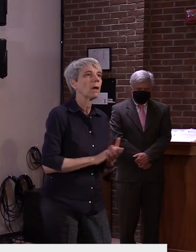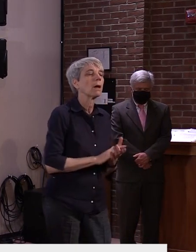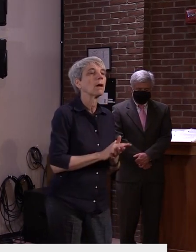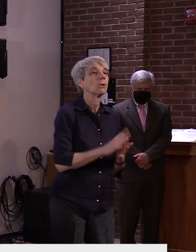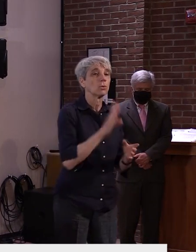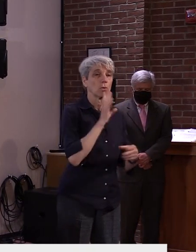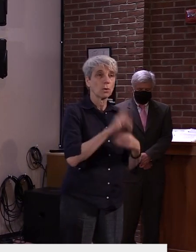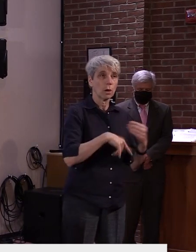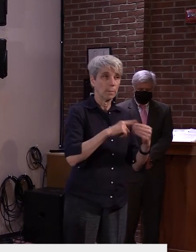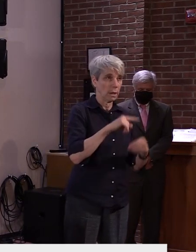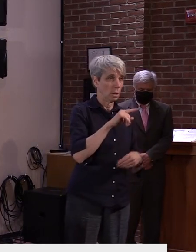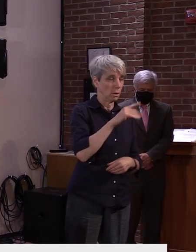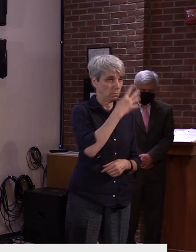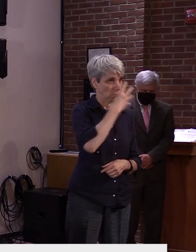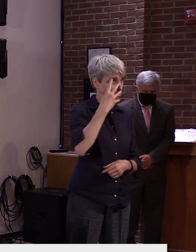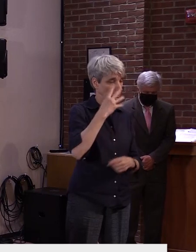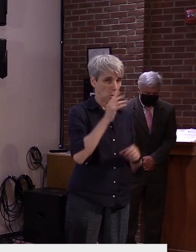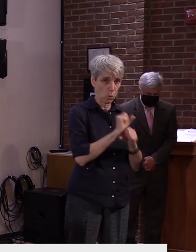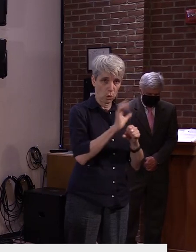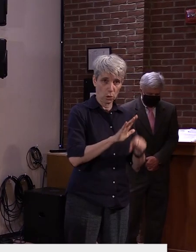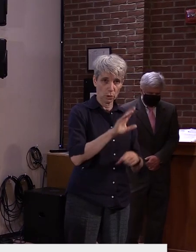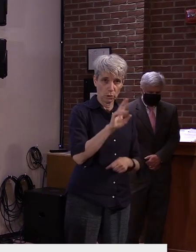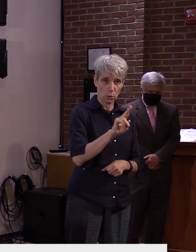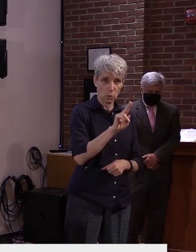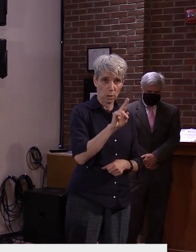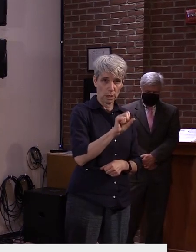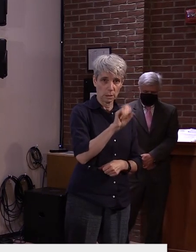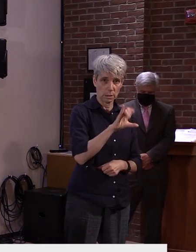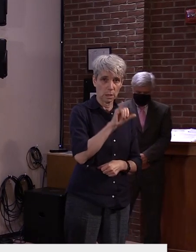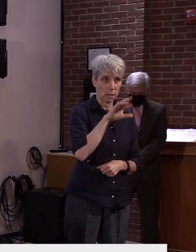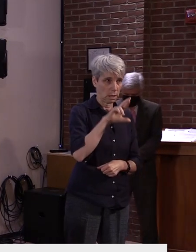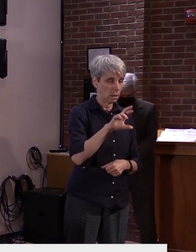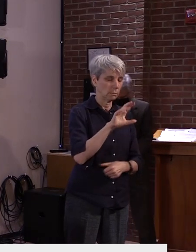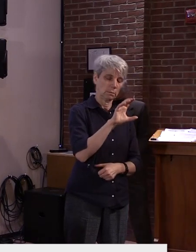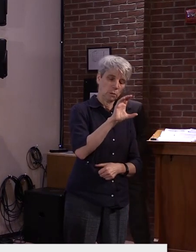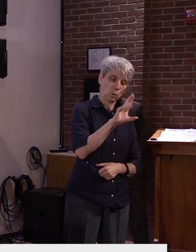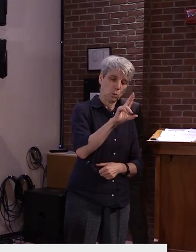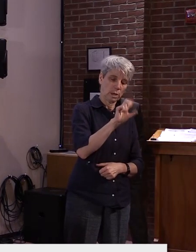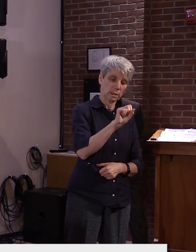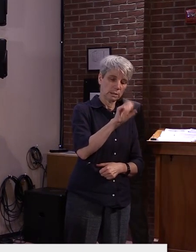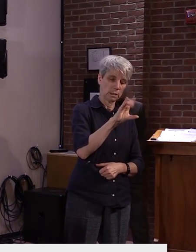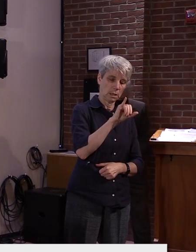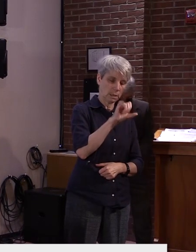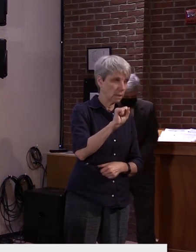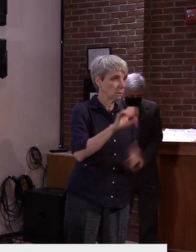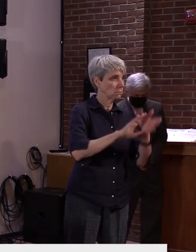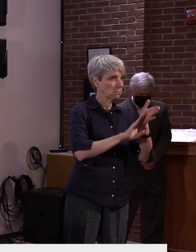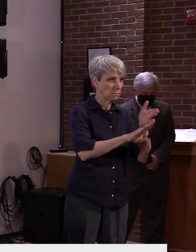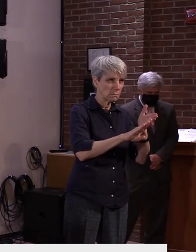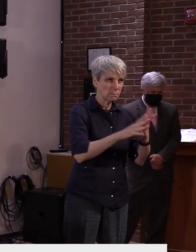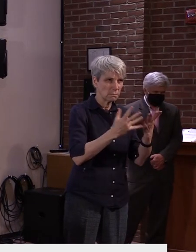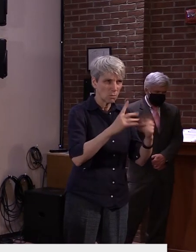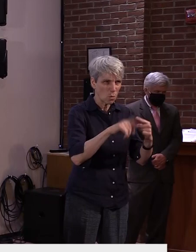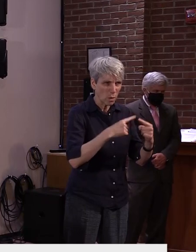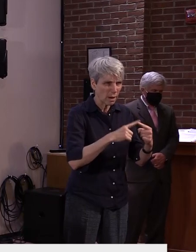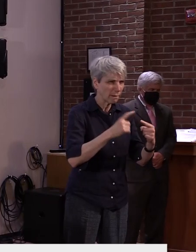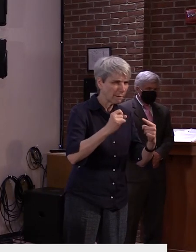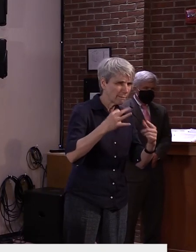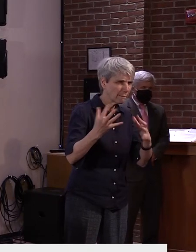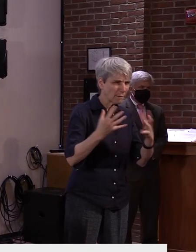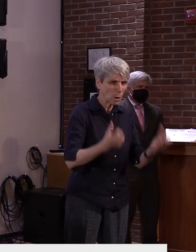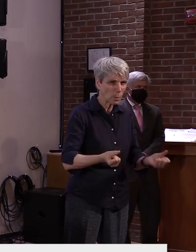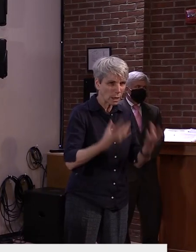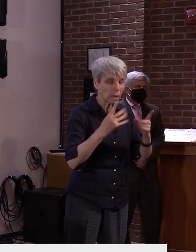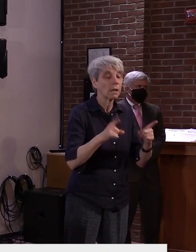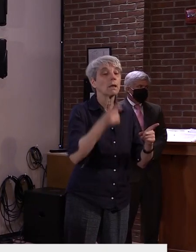the layoff or the furlough, you know, under normal circumstances with a typical employer, we typically, especially one that's laying